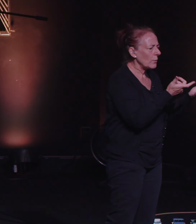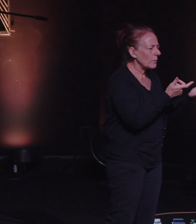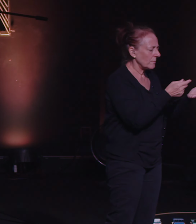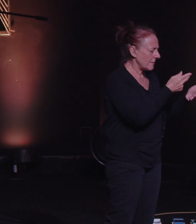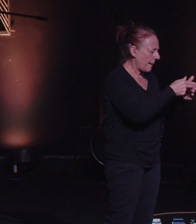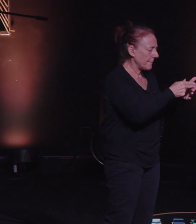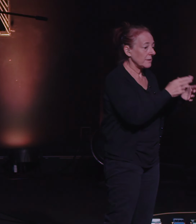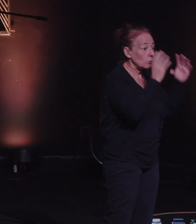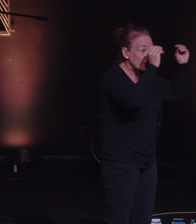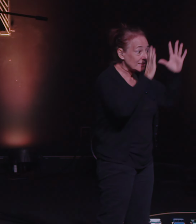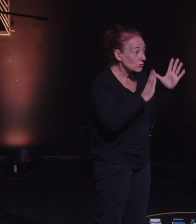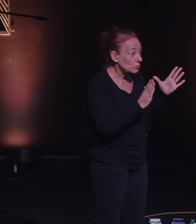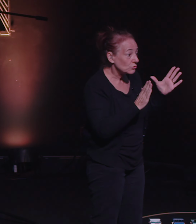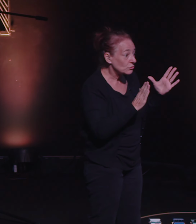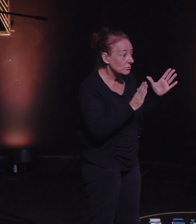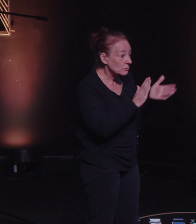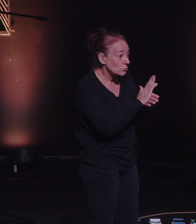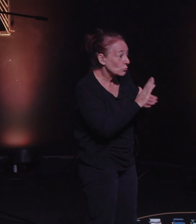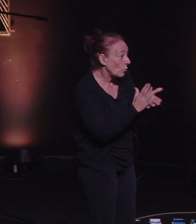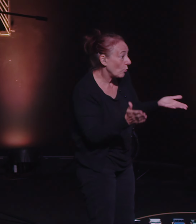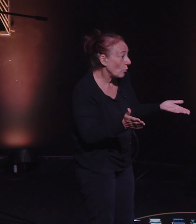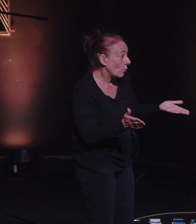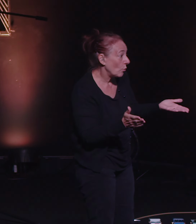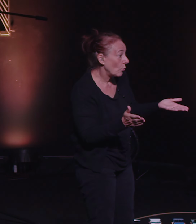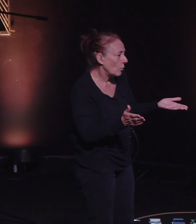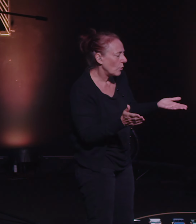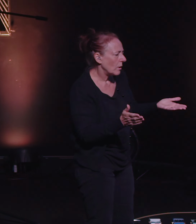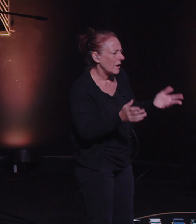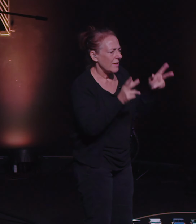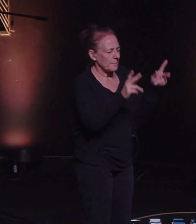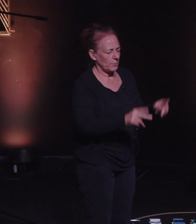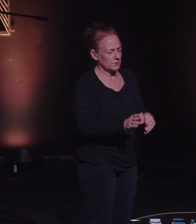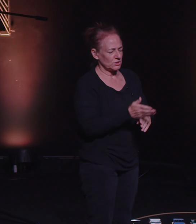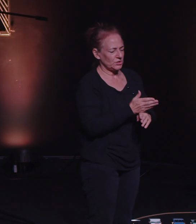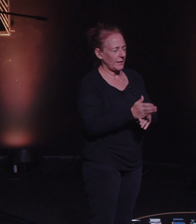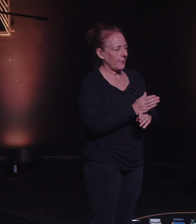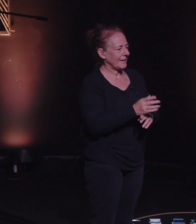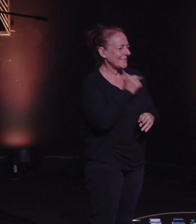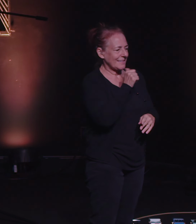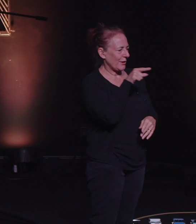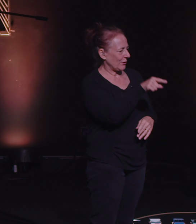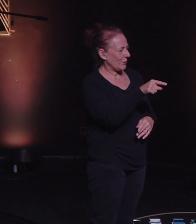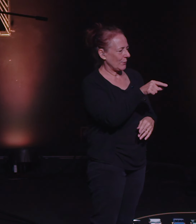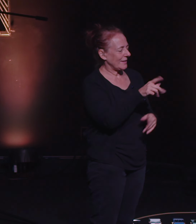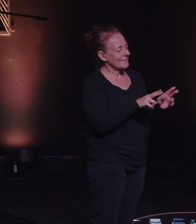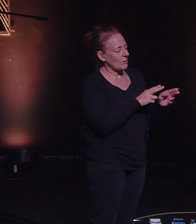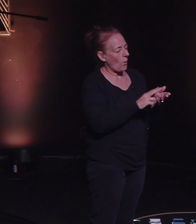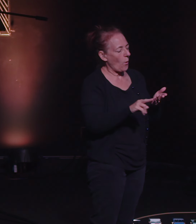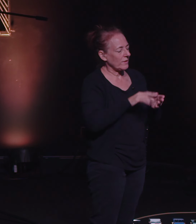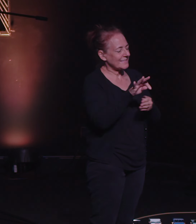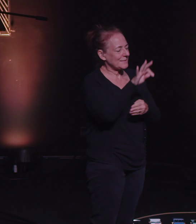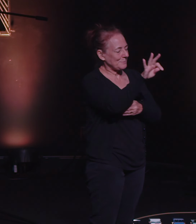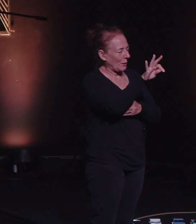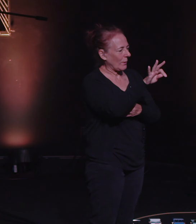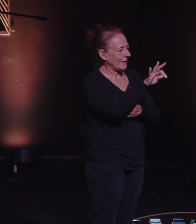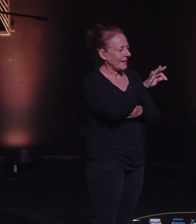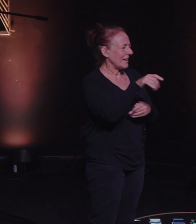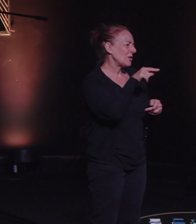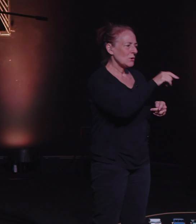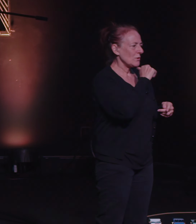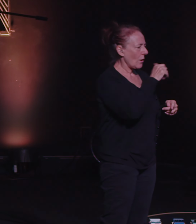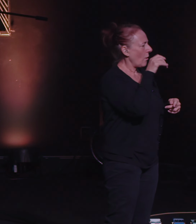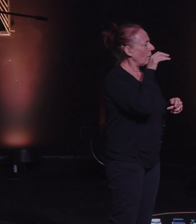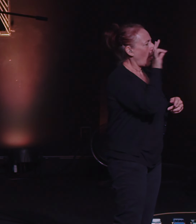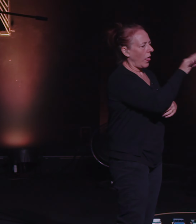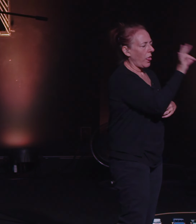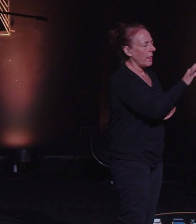The teacher, the one sharing, is not you. It's the Holy Spirit. Release yourself of that.